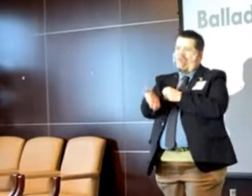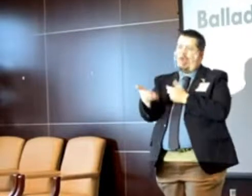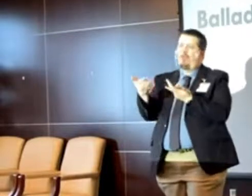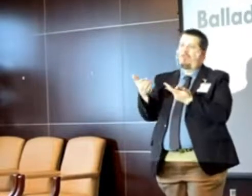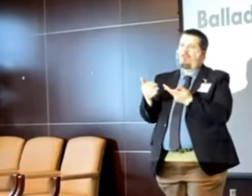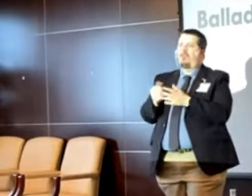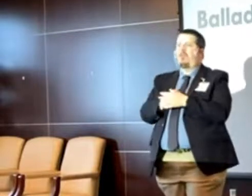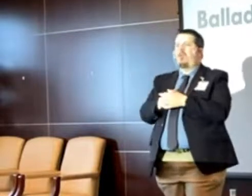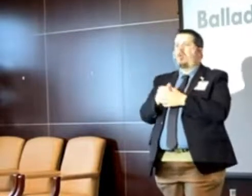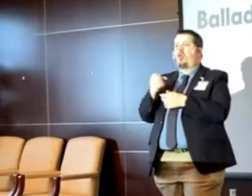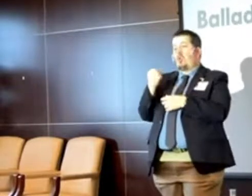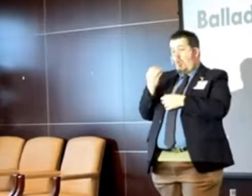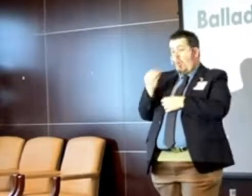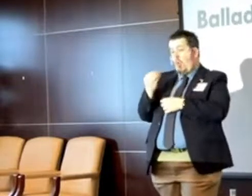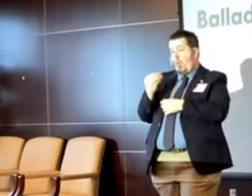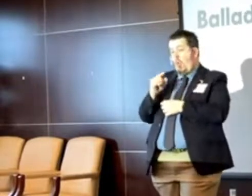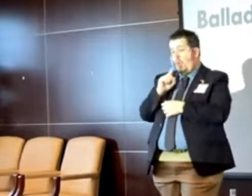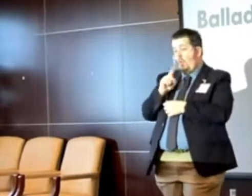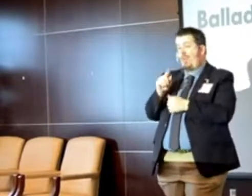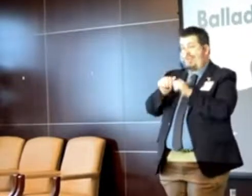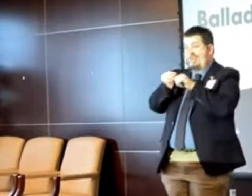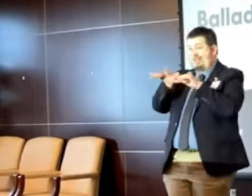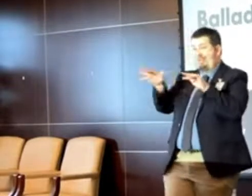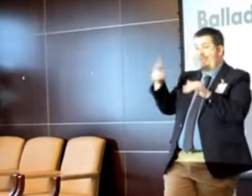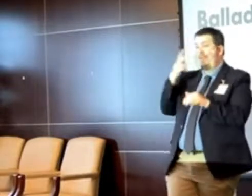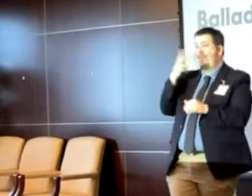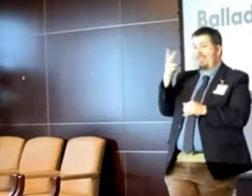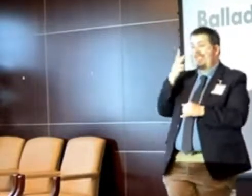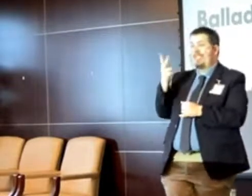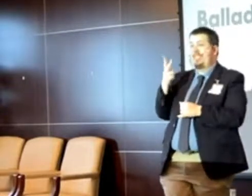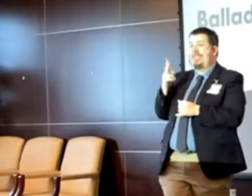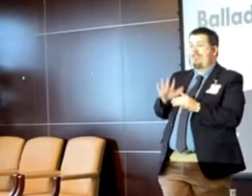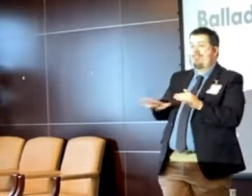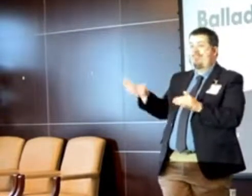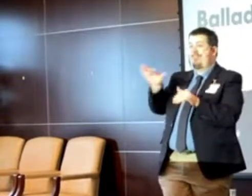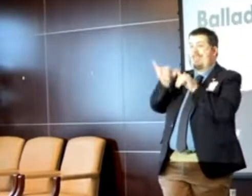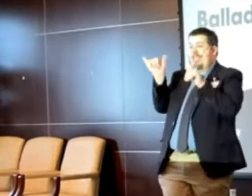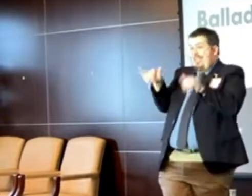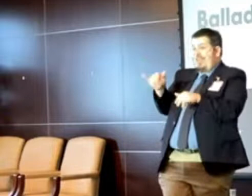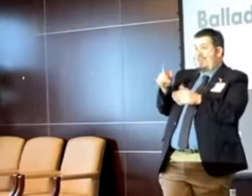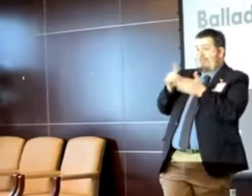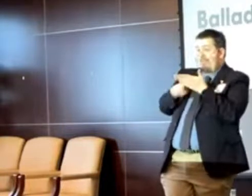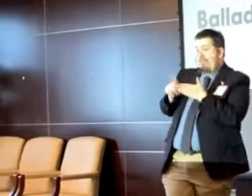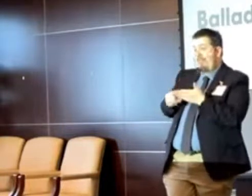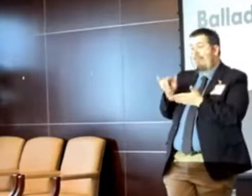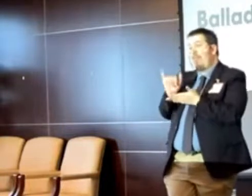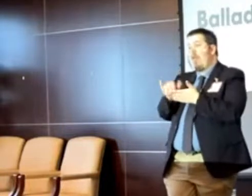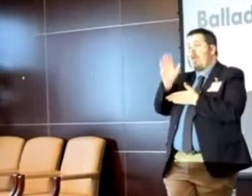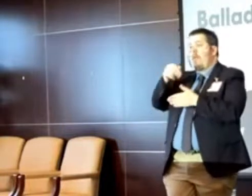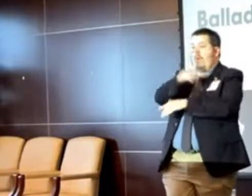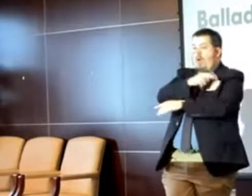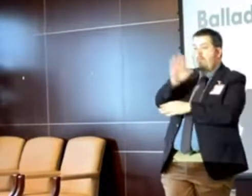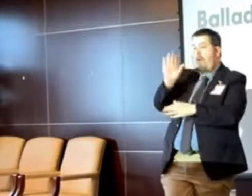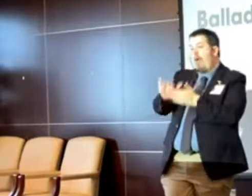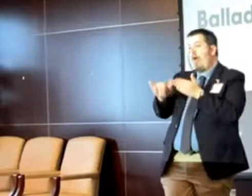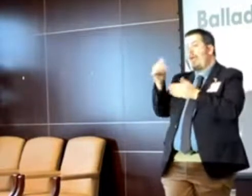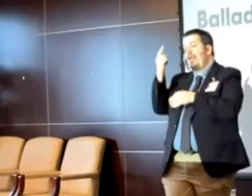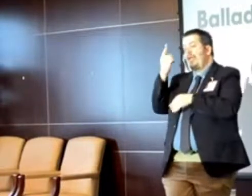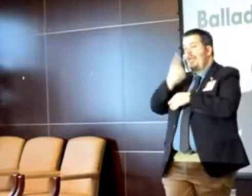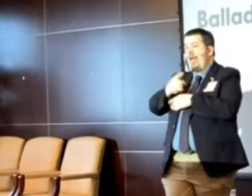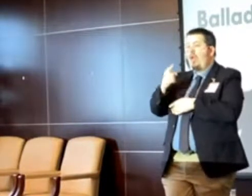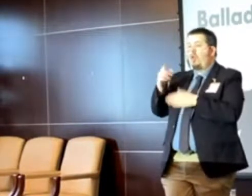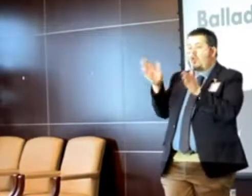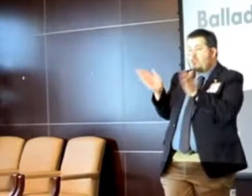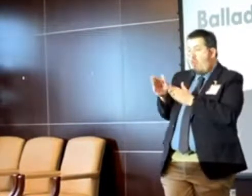treated. So, but it is spread. I mean, we're seeing it throughout the system, and we are tracking that by hospital by day. The smaller